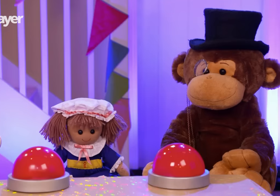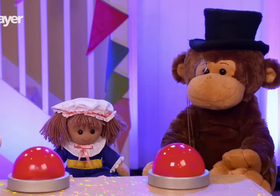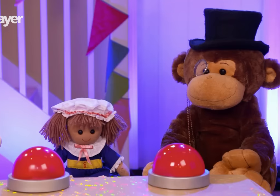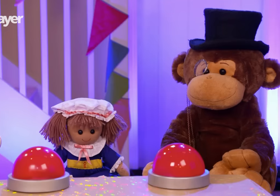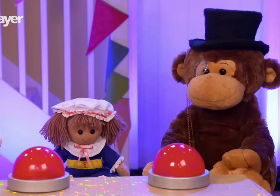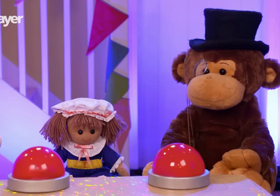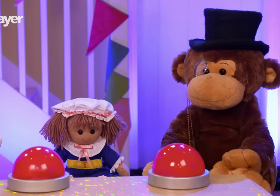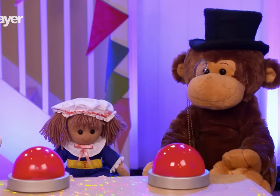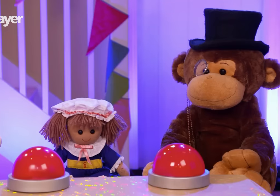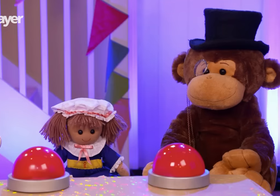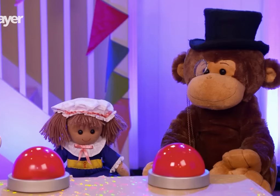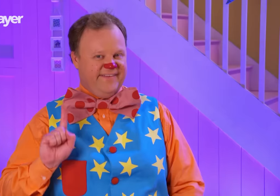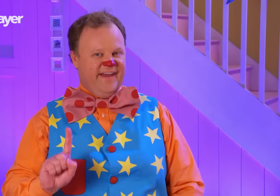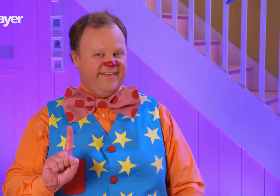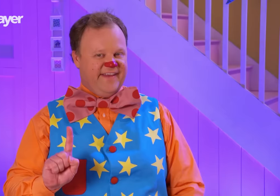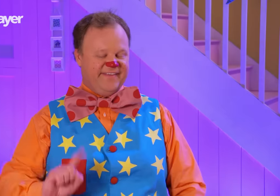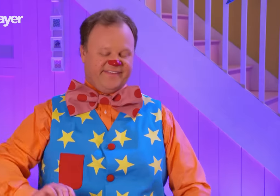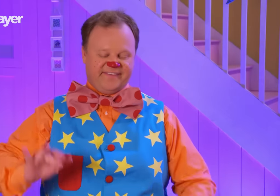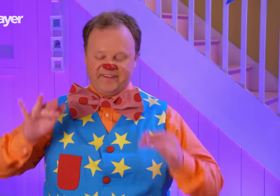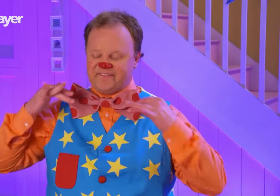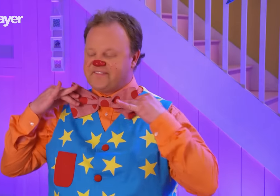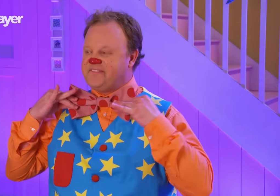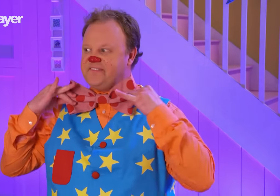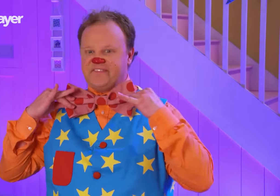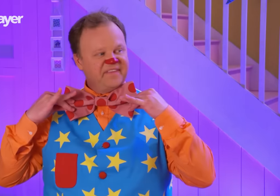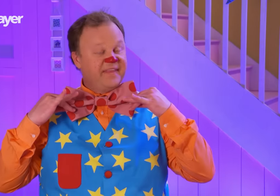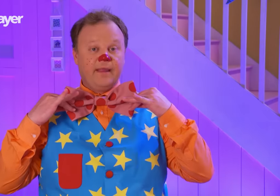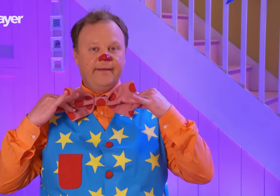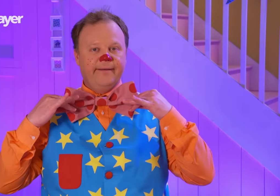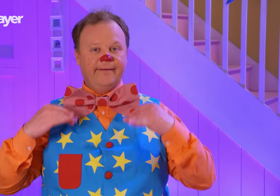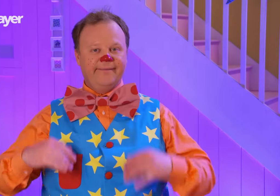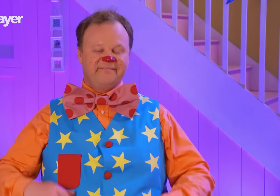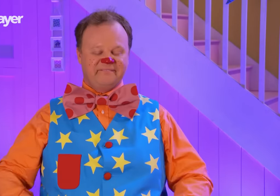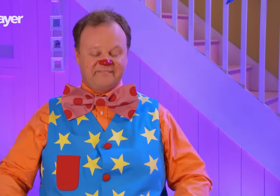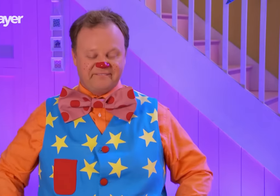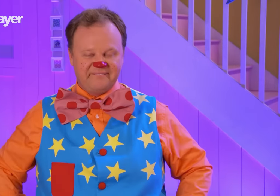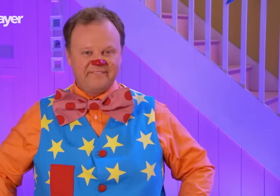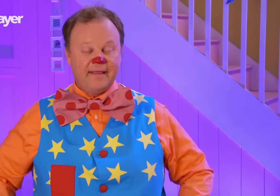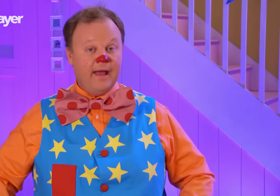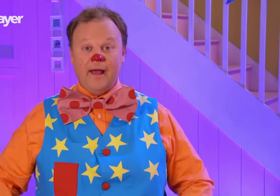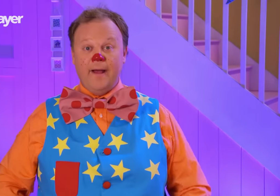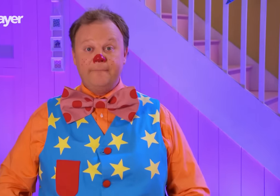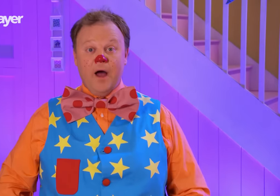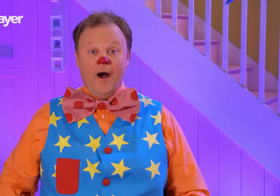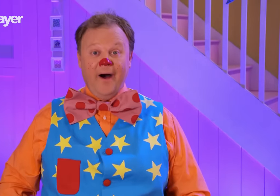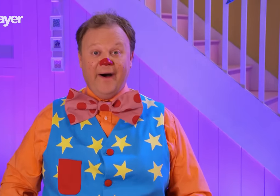we are the judges. Wow, how exciting. Who's on first?